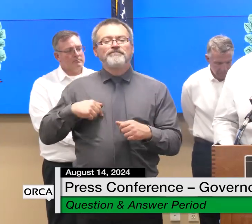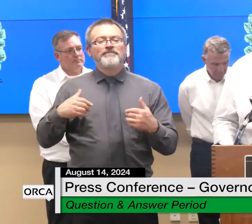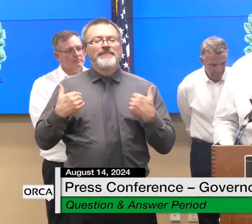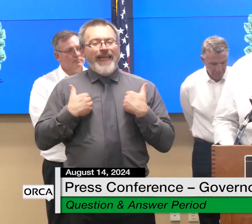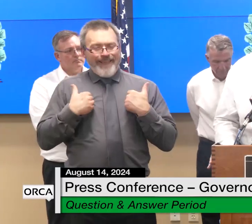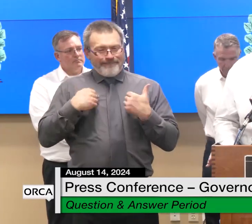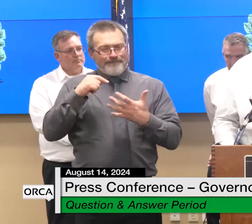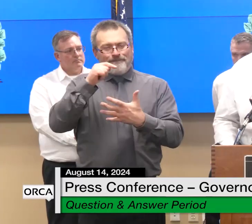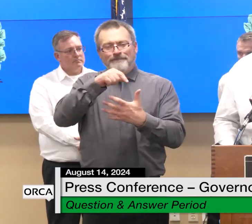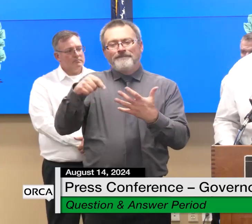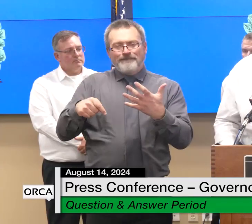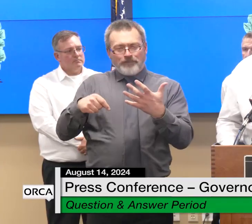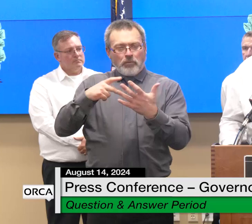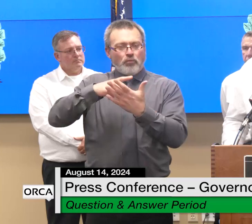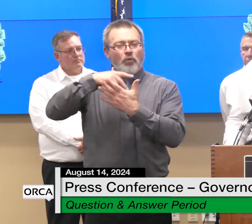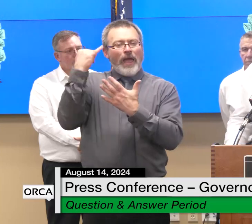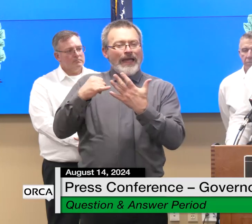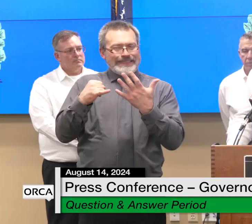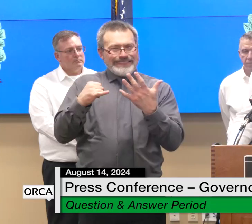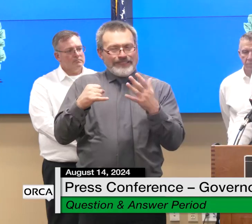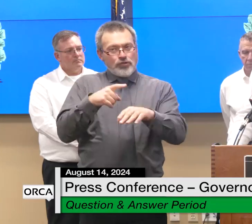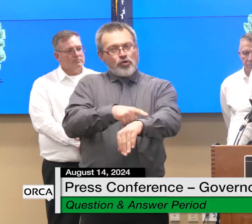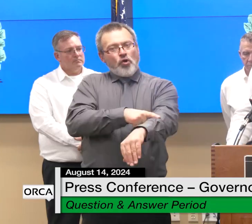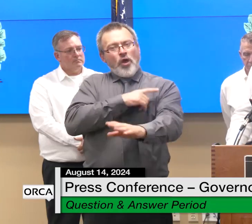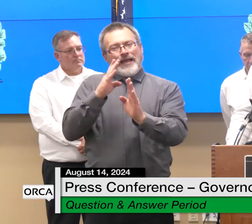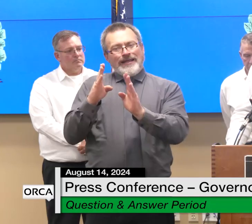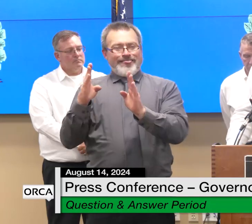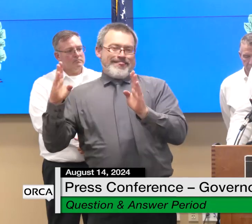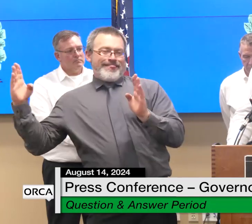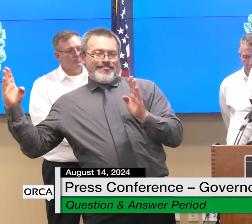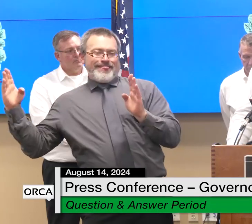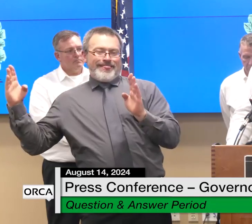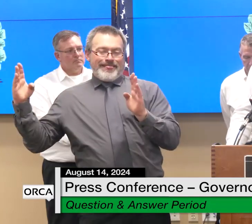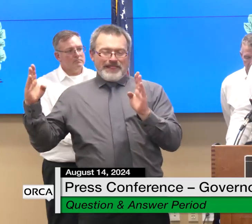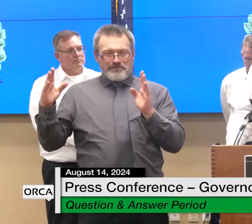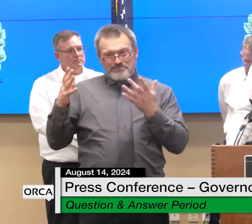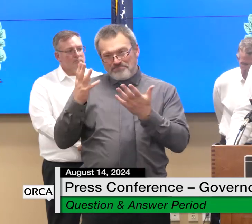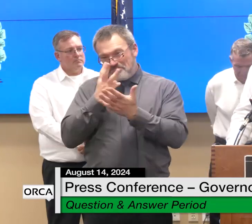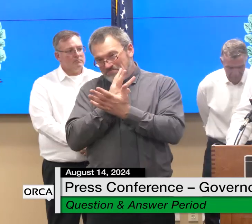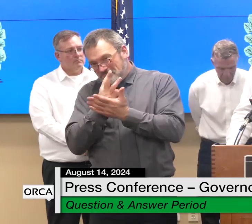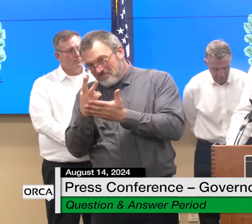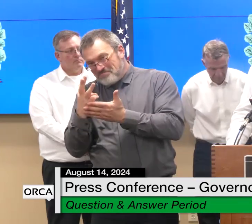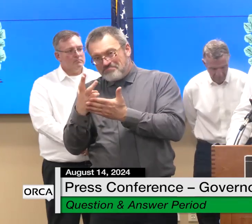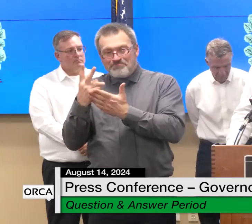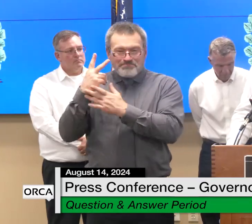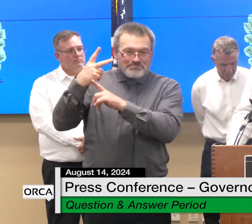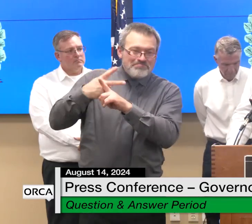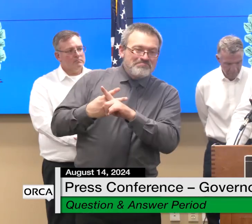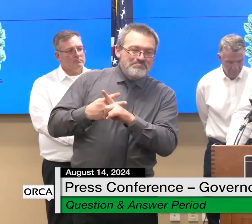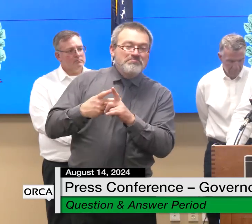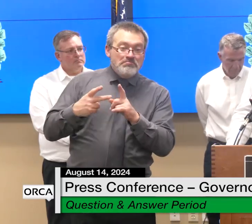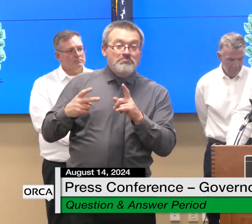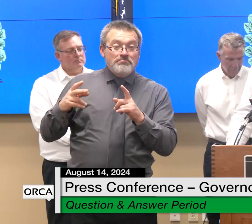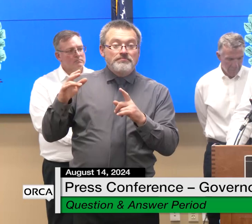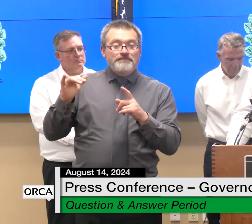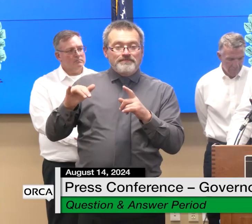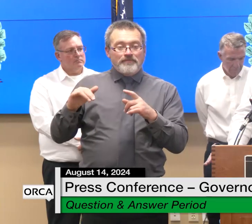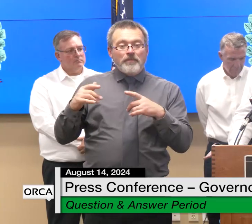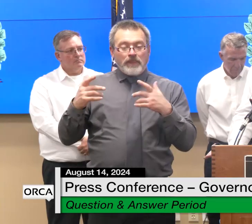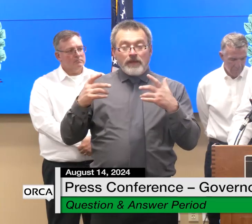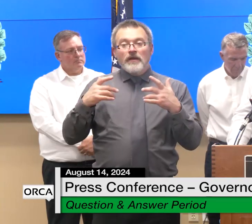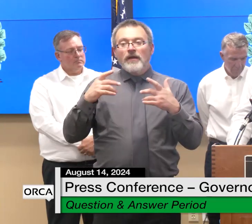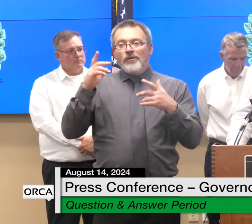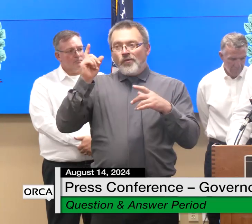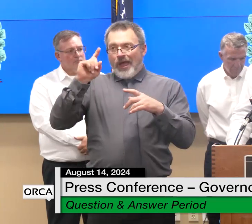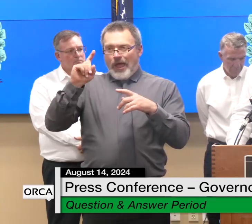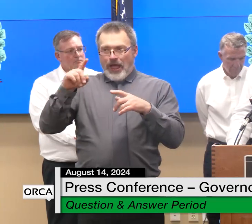projects that we extended by about 6 weeks so that those contractors could break off and go help towns. And